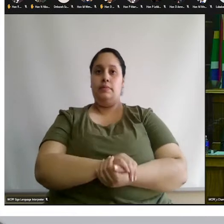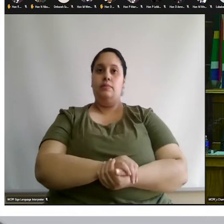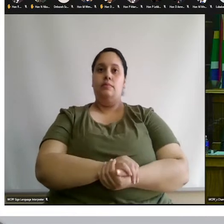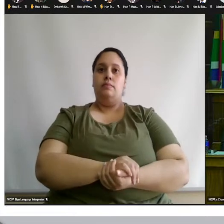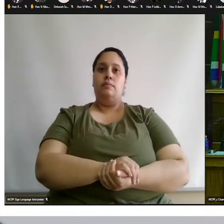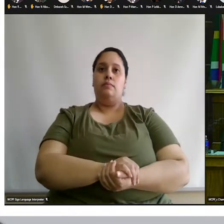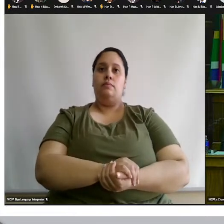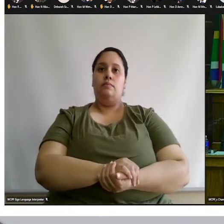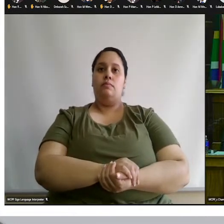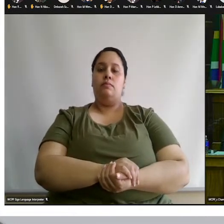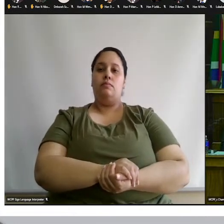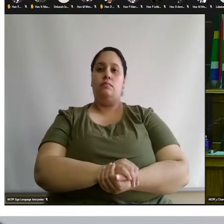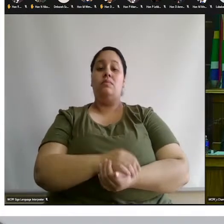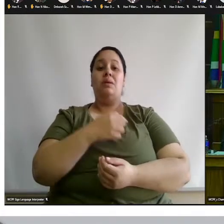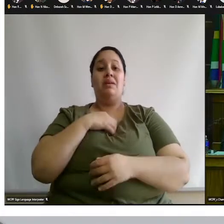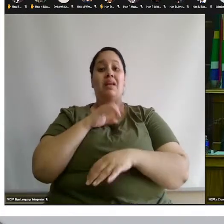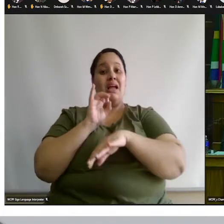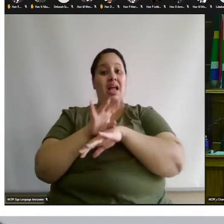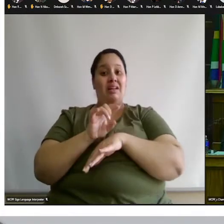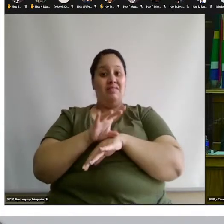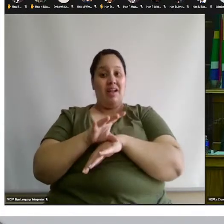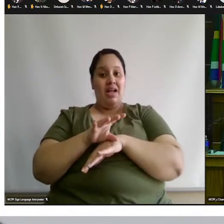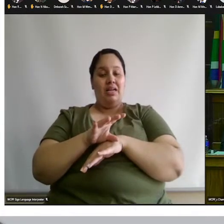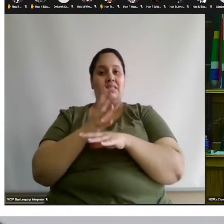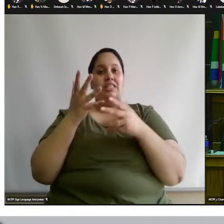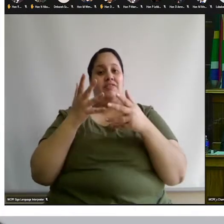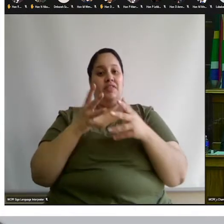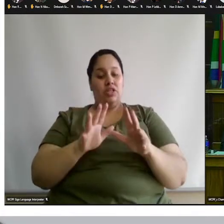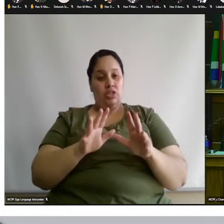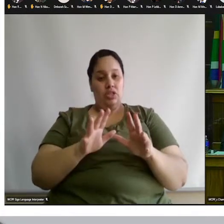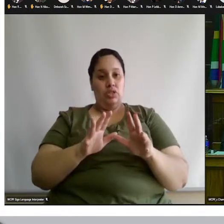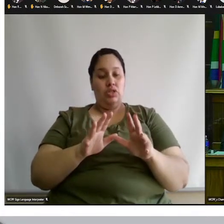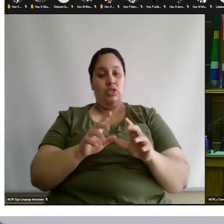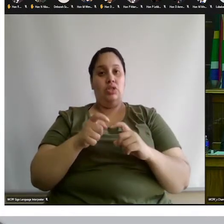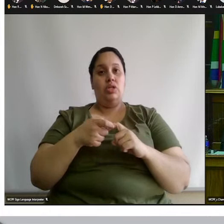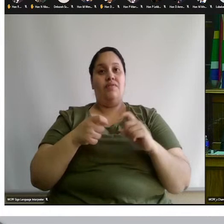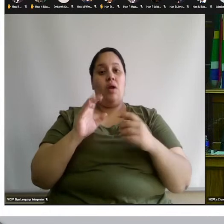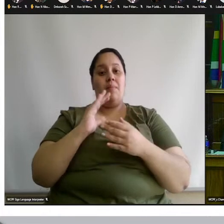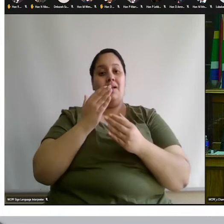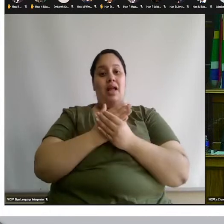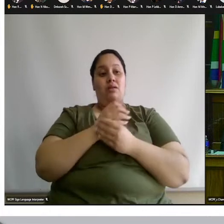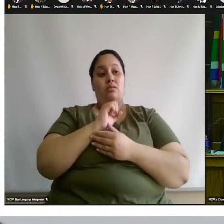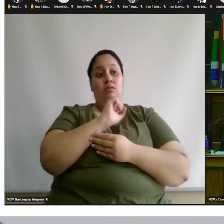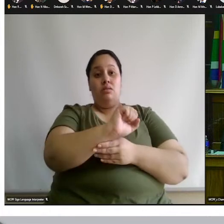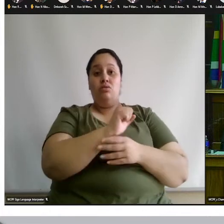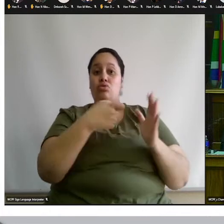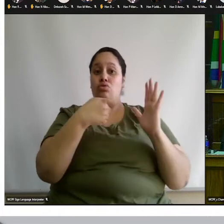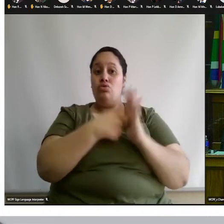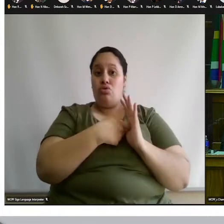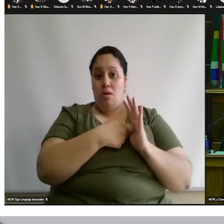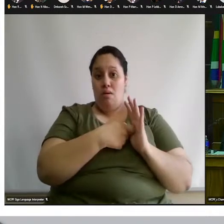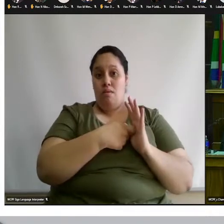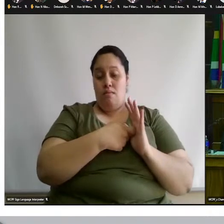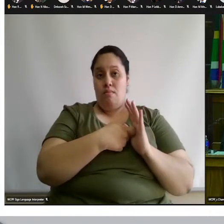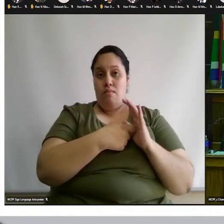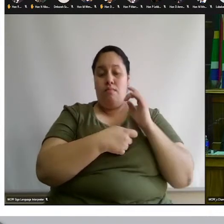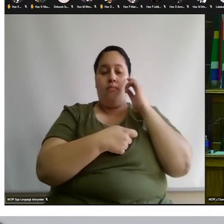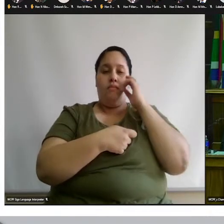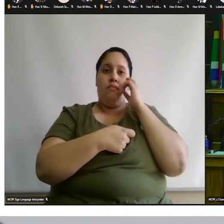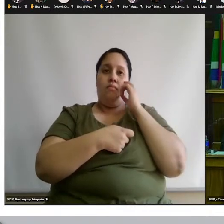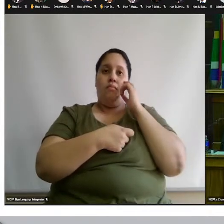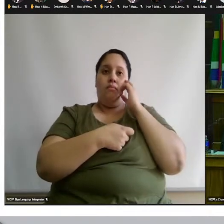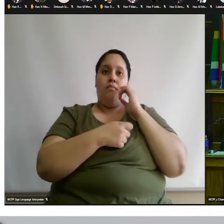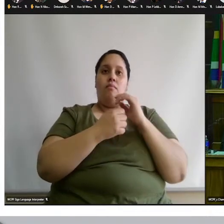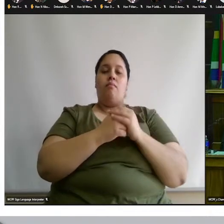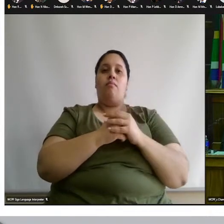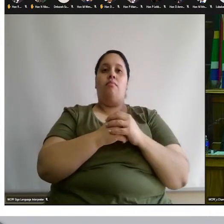am advised that in the case of the store to which I believe she is referring, there